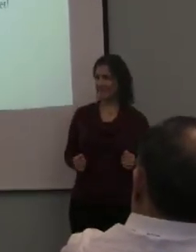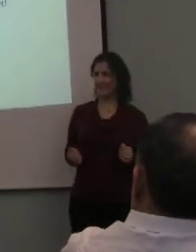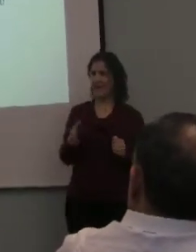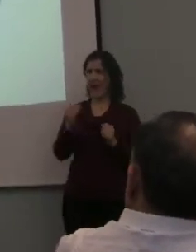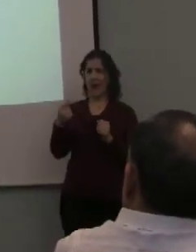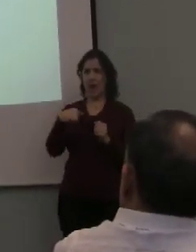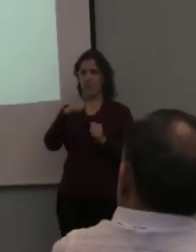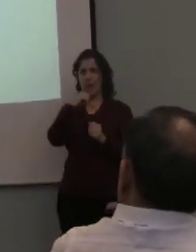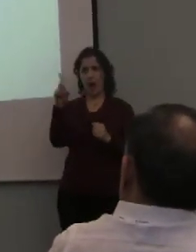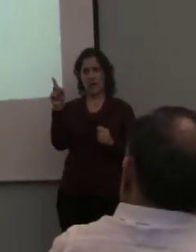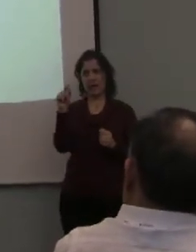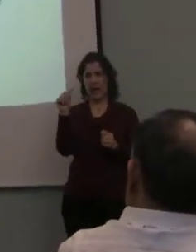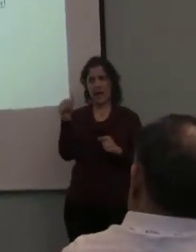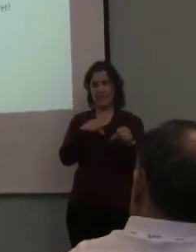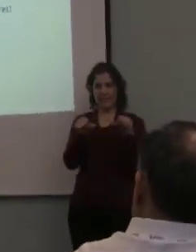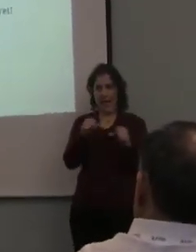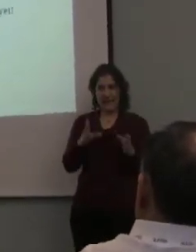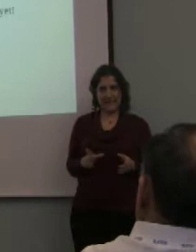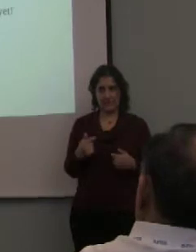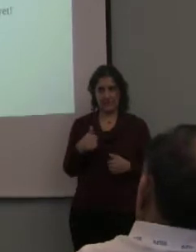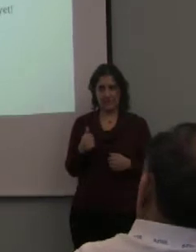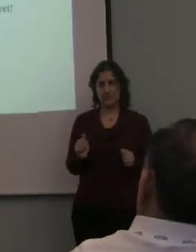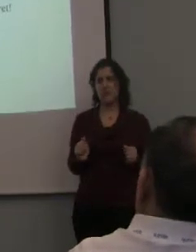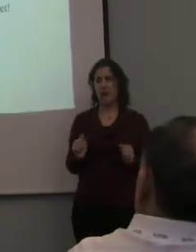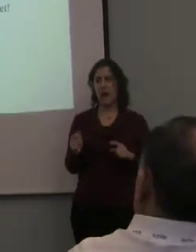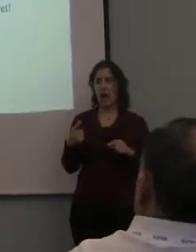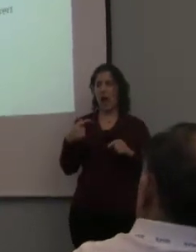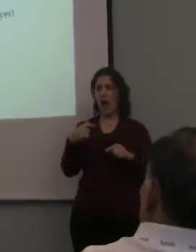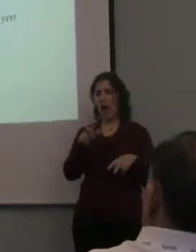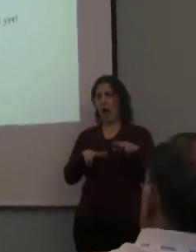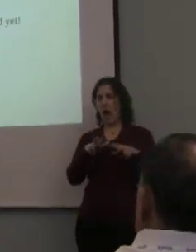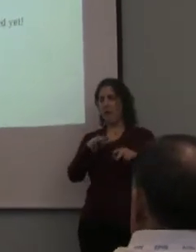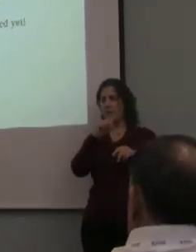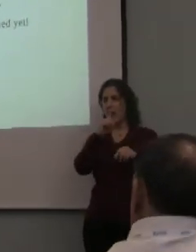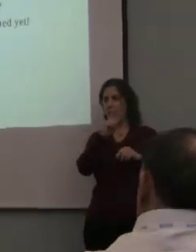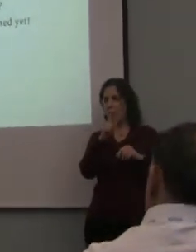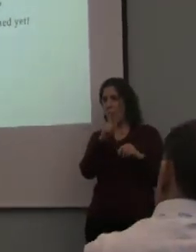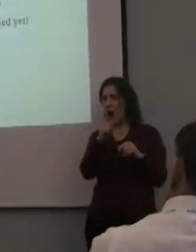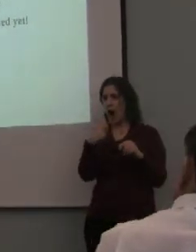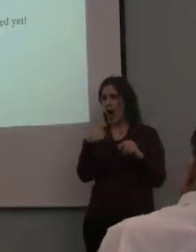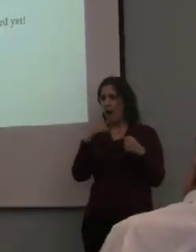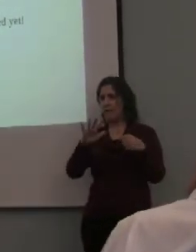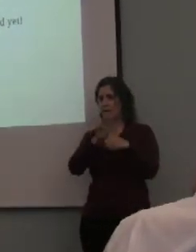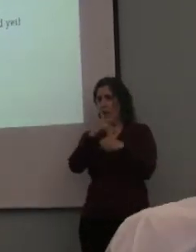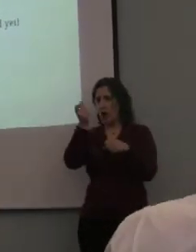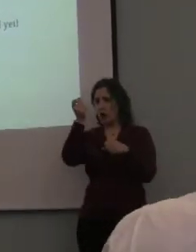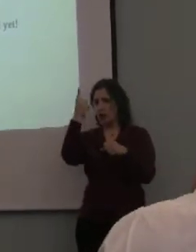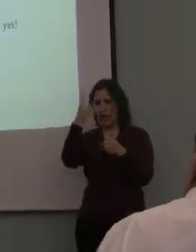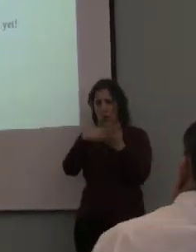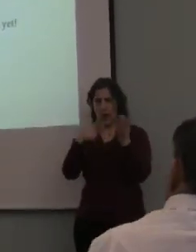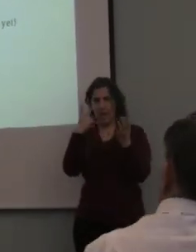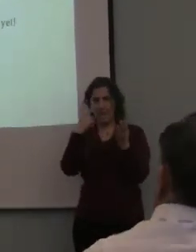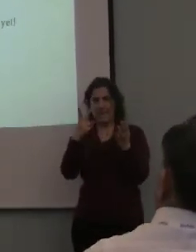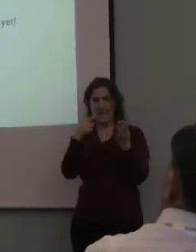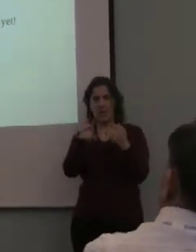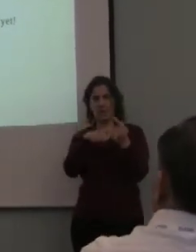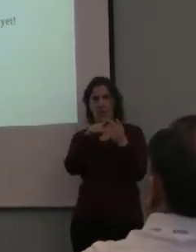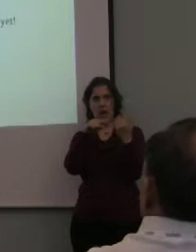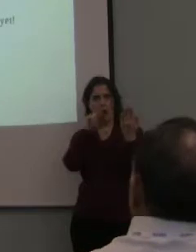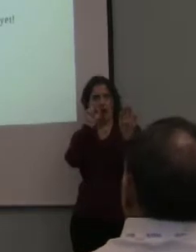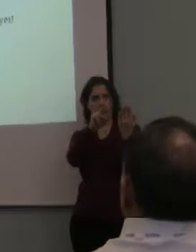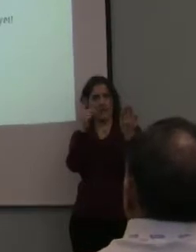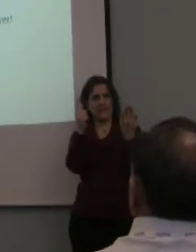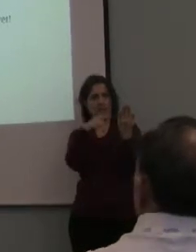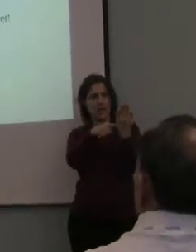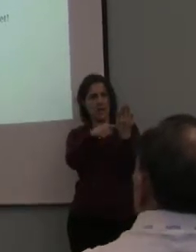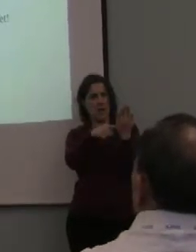non-data scientist human, I'm not sure I entirely understand what I'm seeing when I look at something that